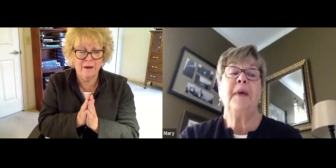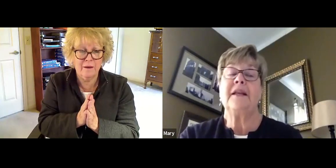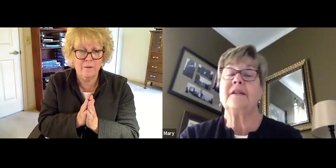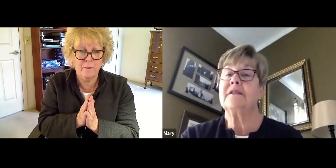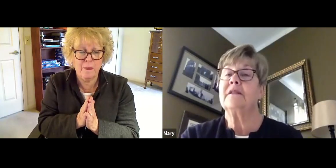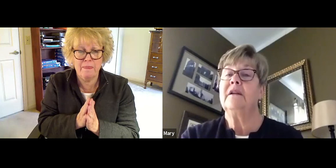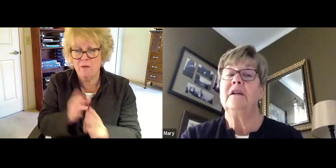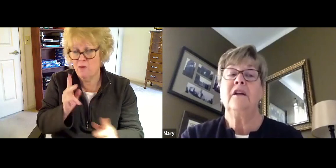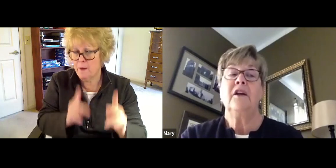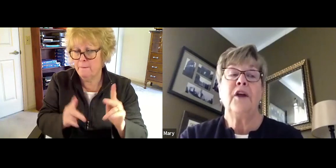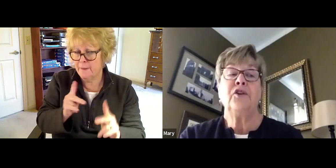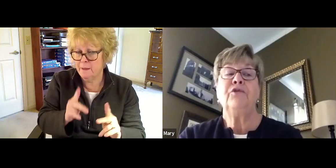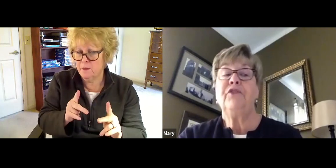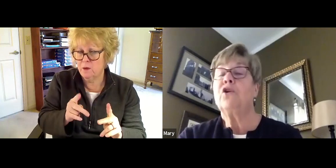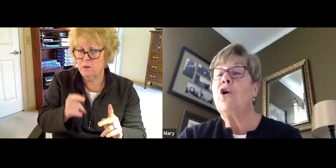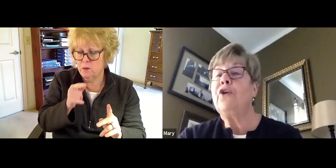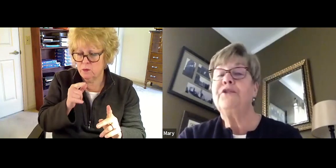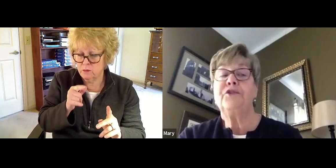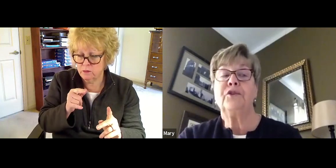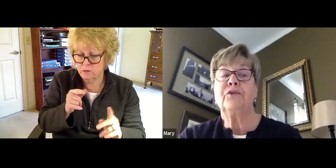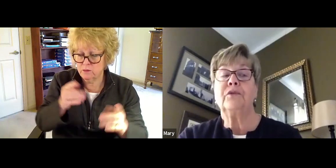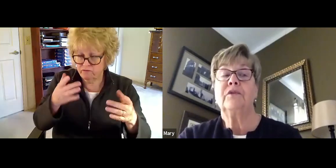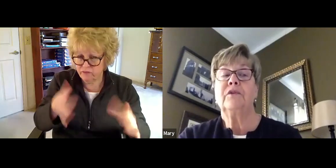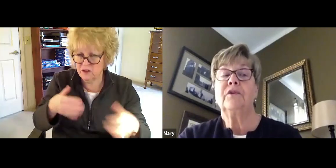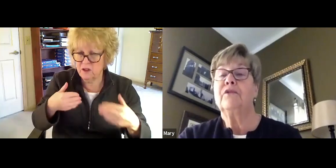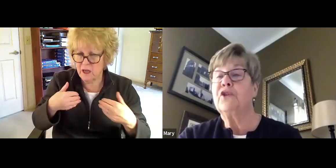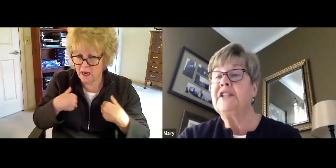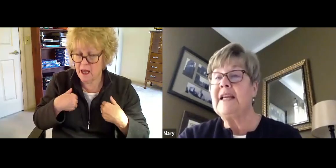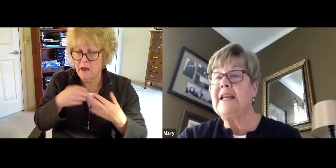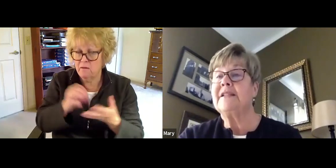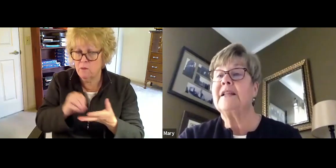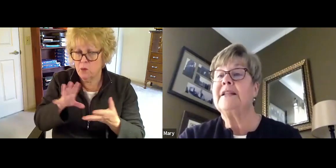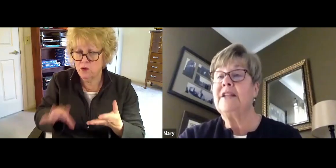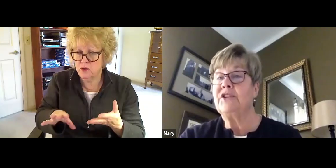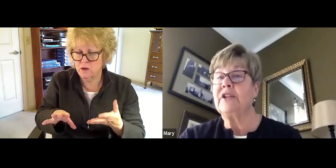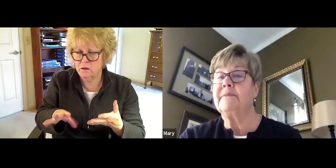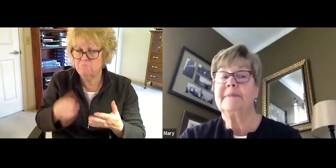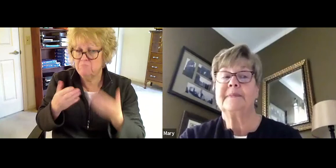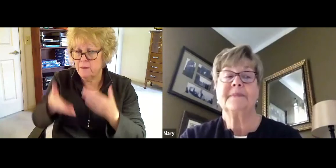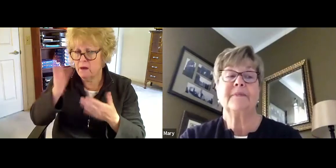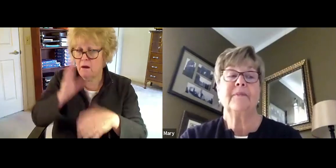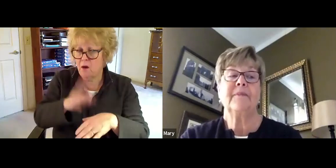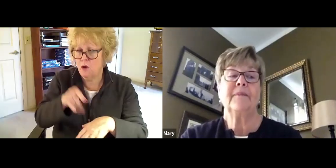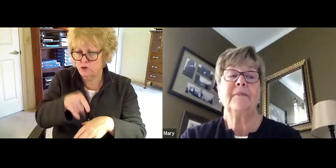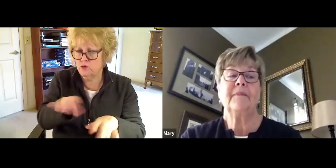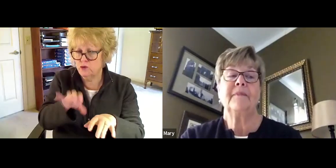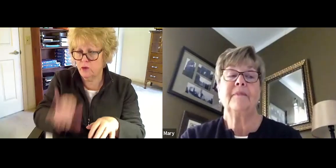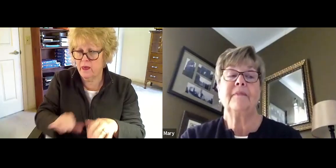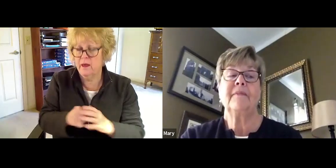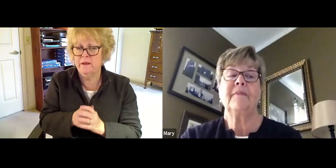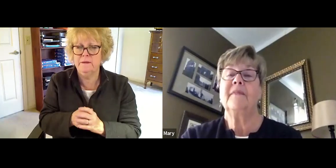of penance that you feel called to do for today's intention.